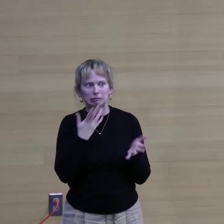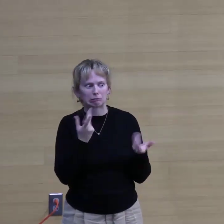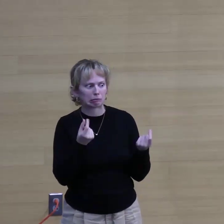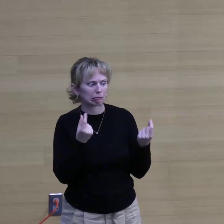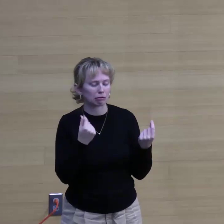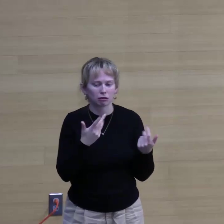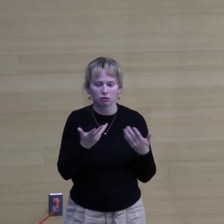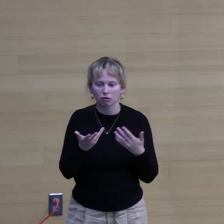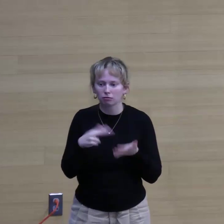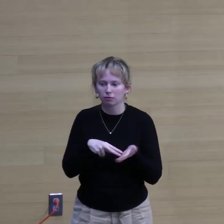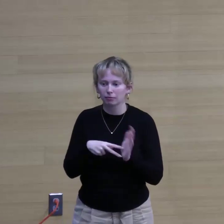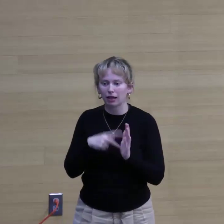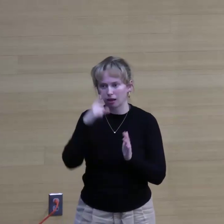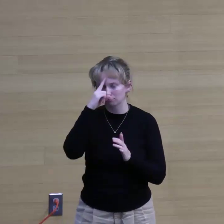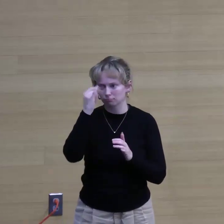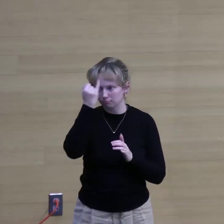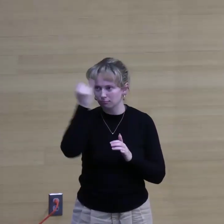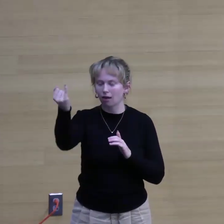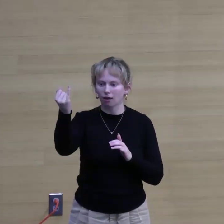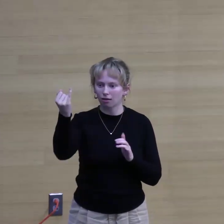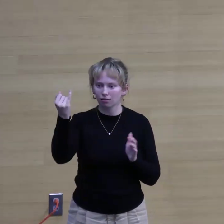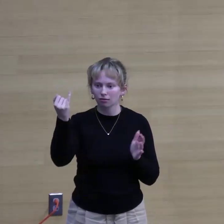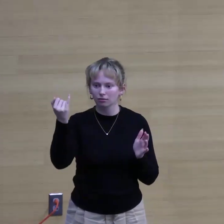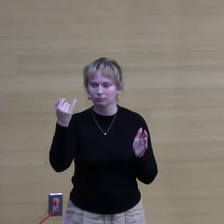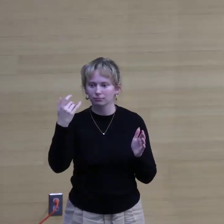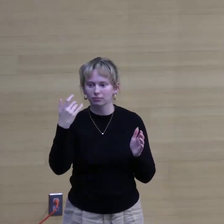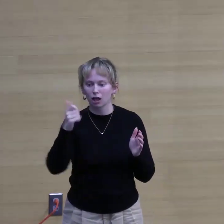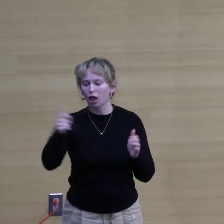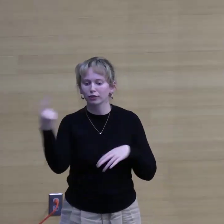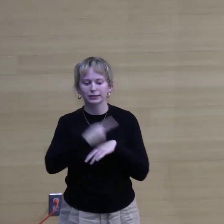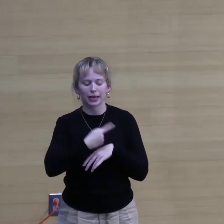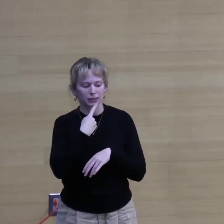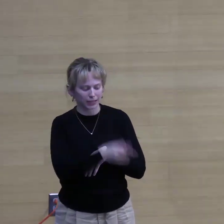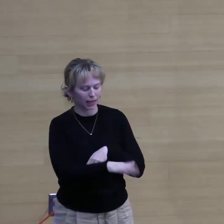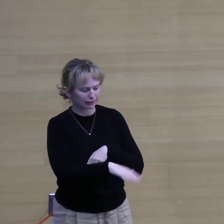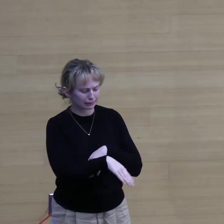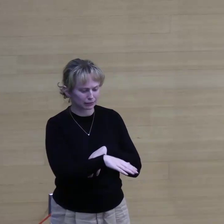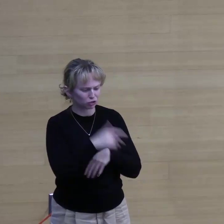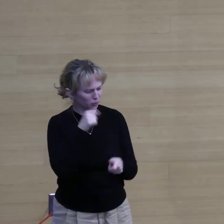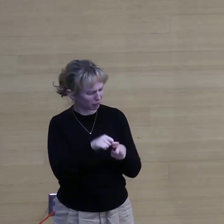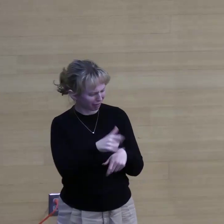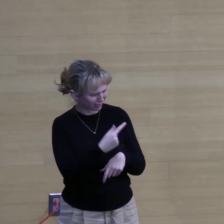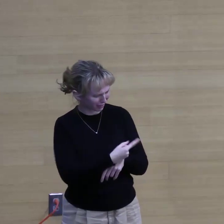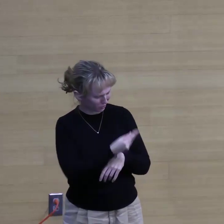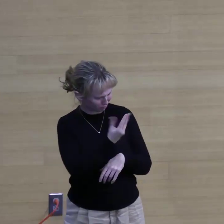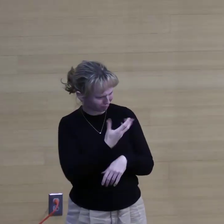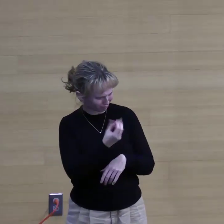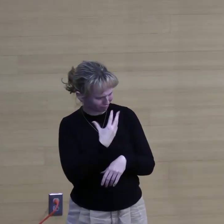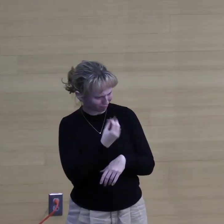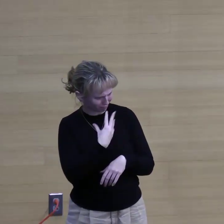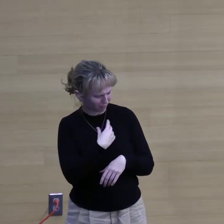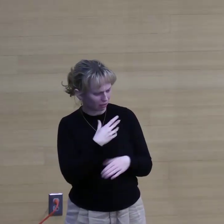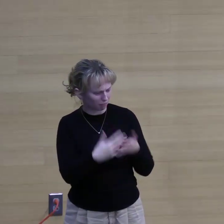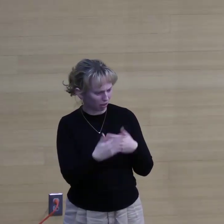then? Then I got the idea. I told him, another day I told him, you remember that day you told me that in